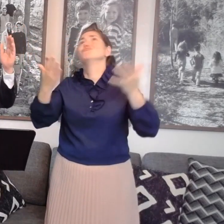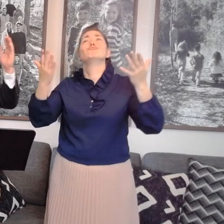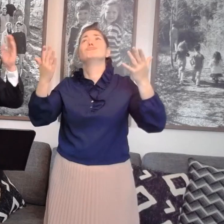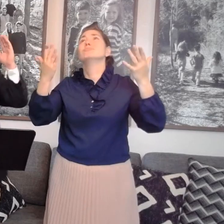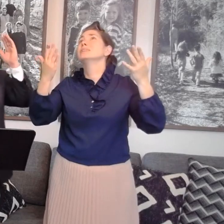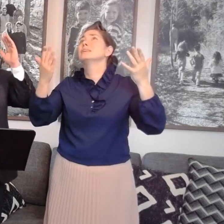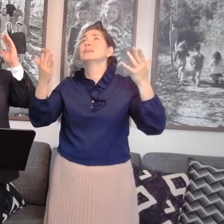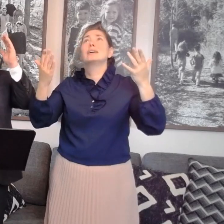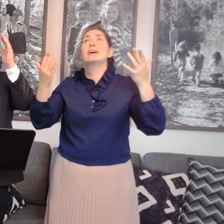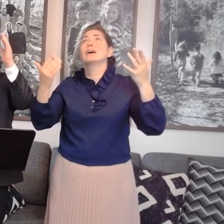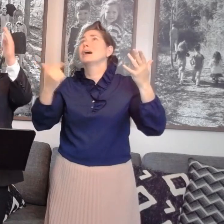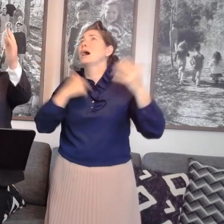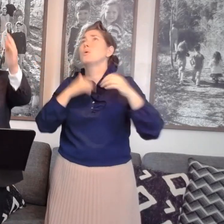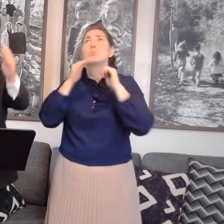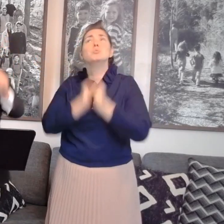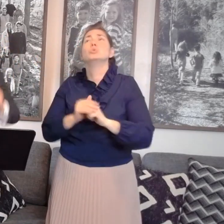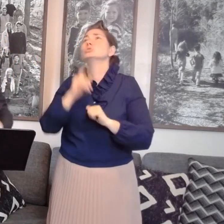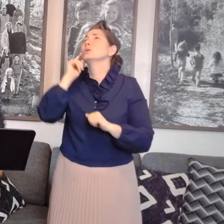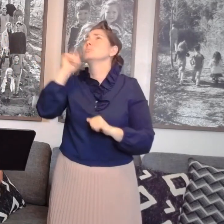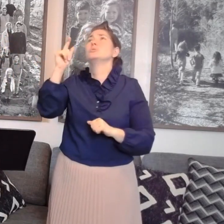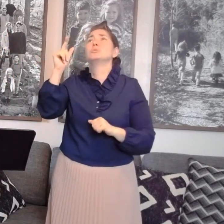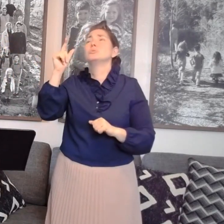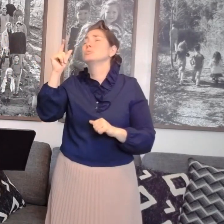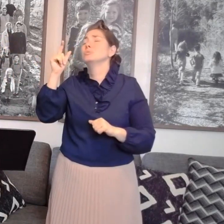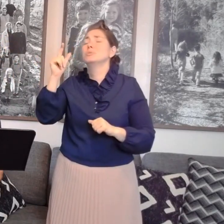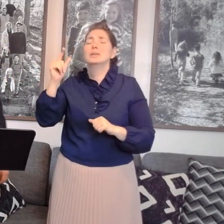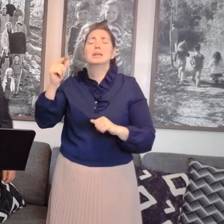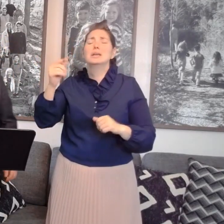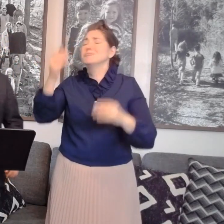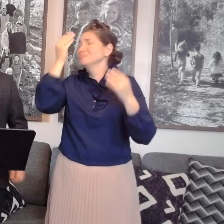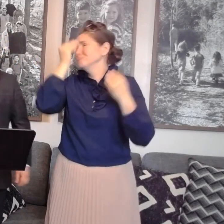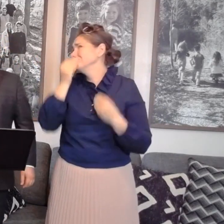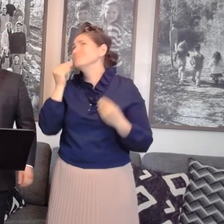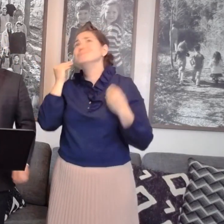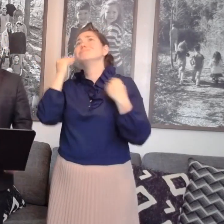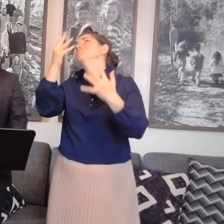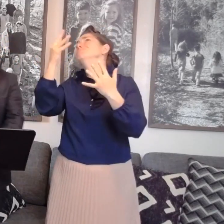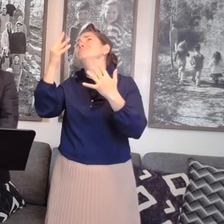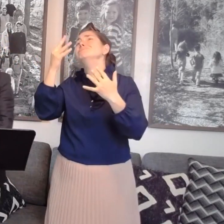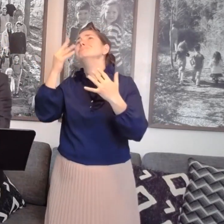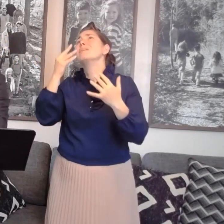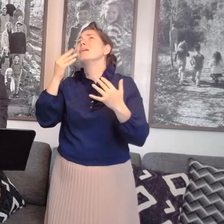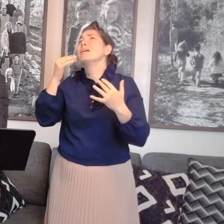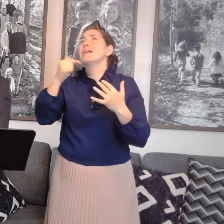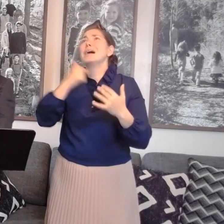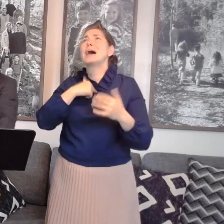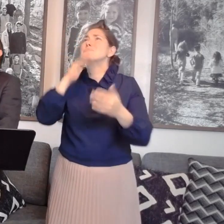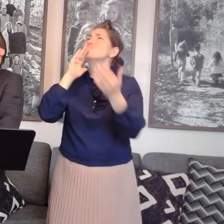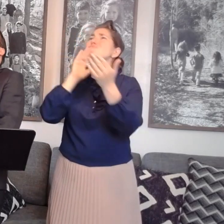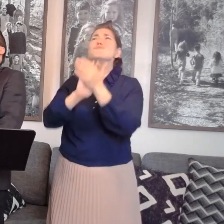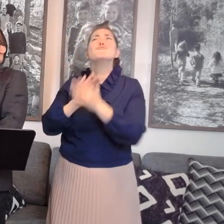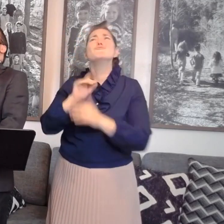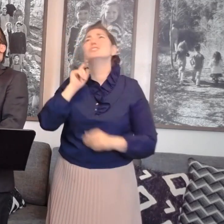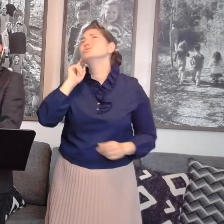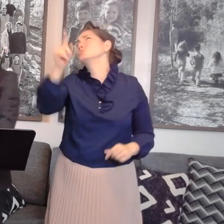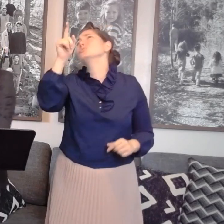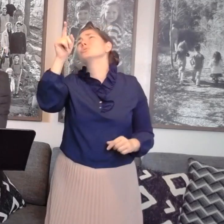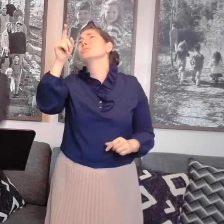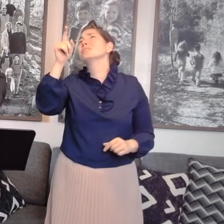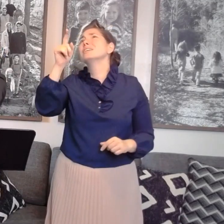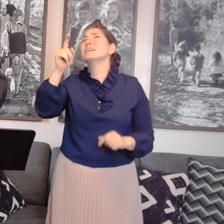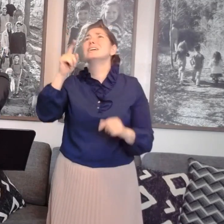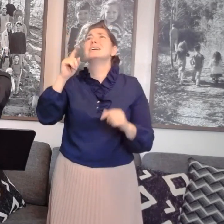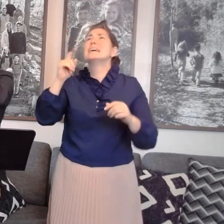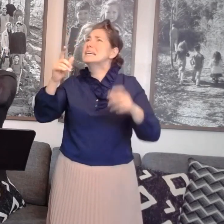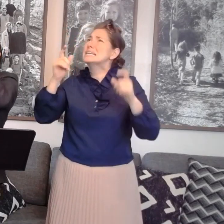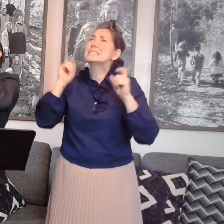know that I worship you. I just want you to know that I praise you